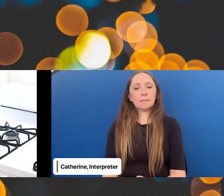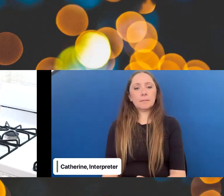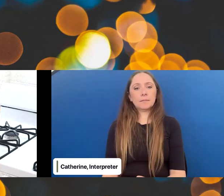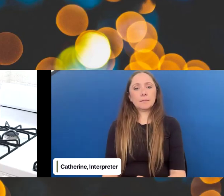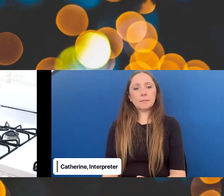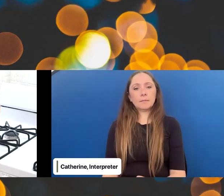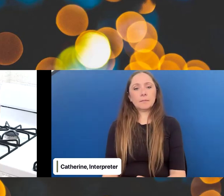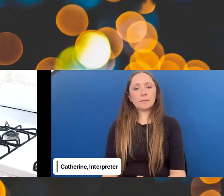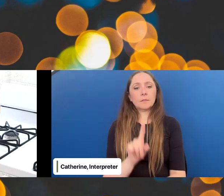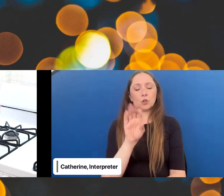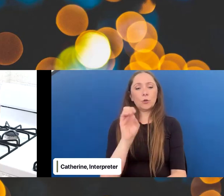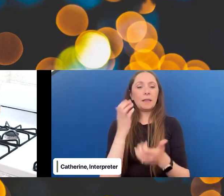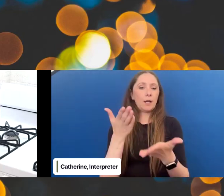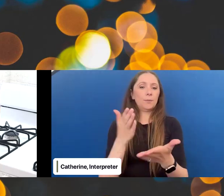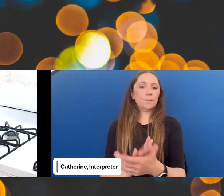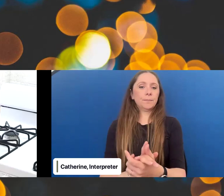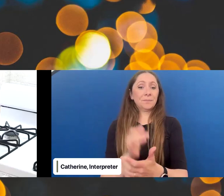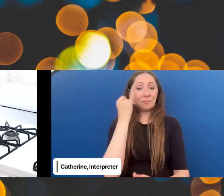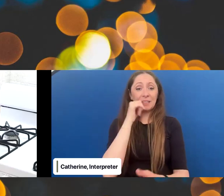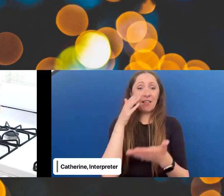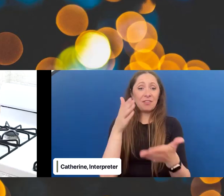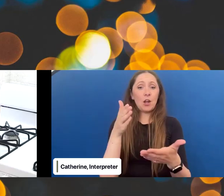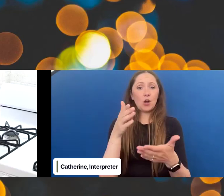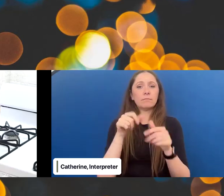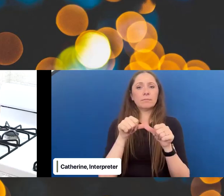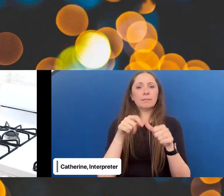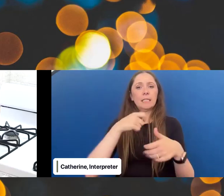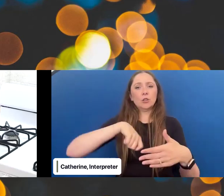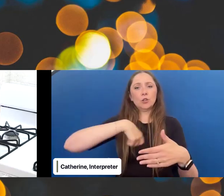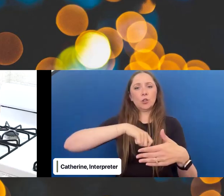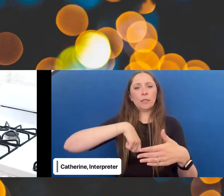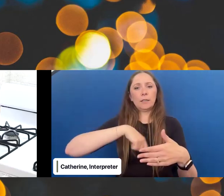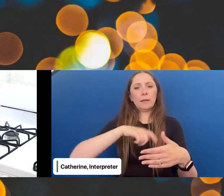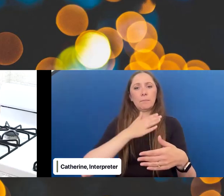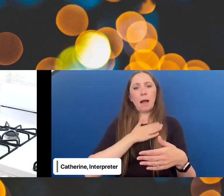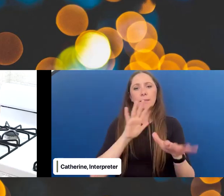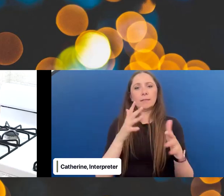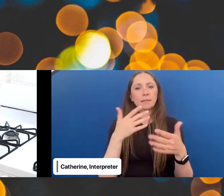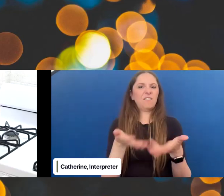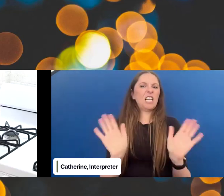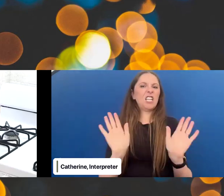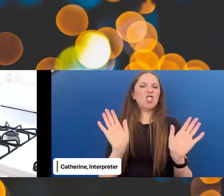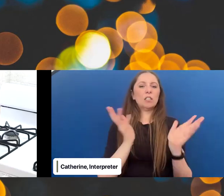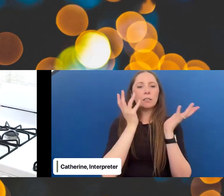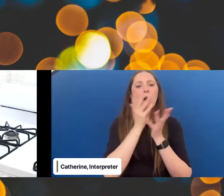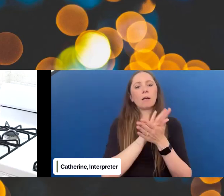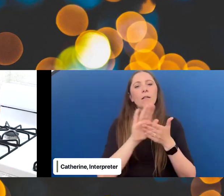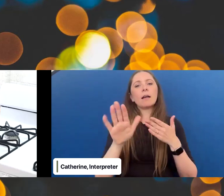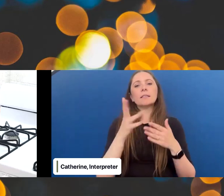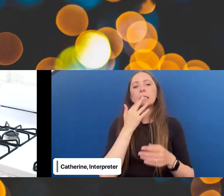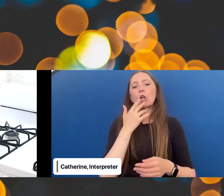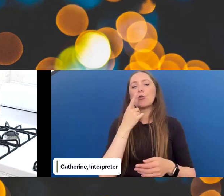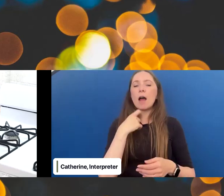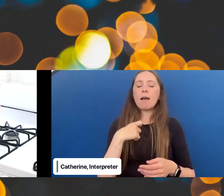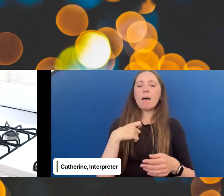Should be there. If it's not, keep stirring it on the heat. Mine's pretty done. You'll notice this dark color. It's